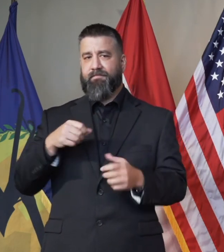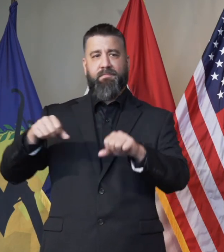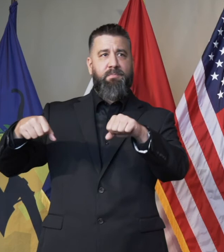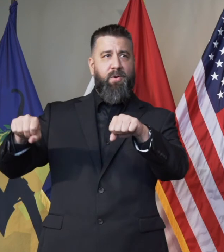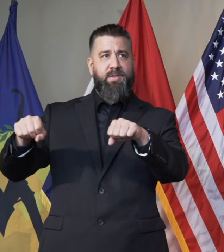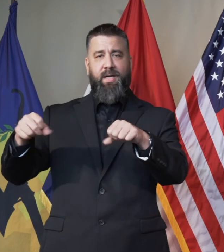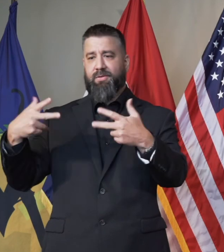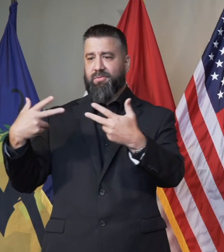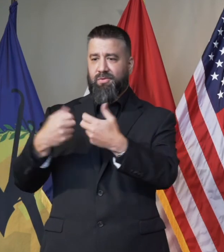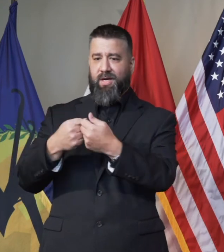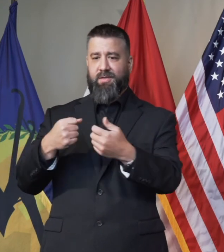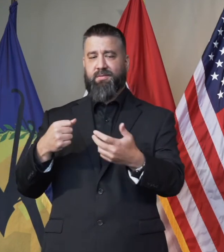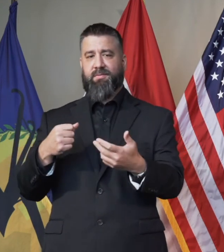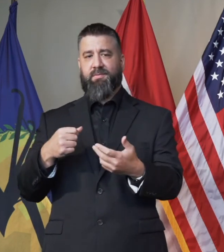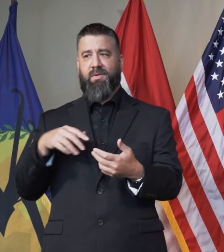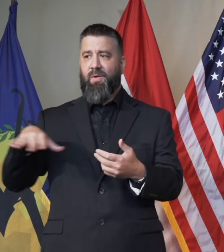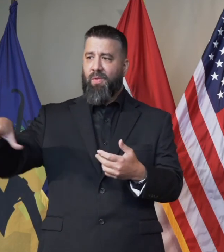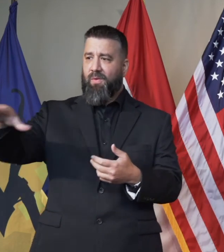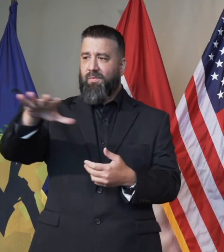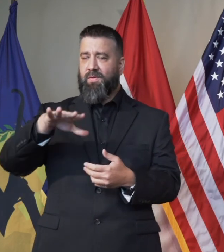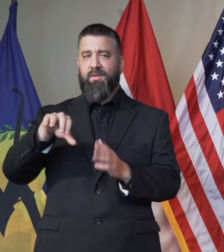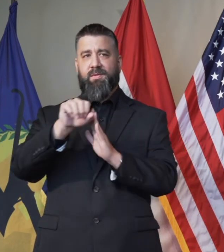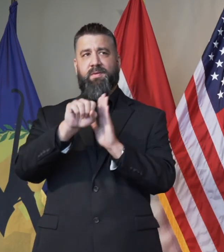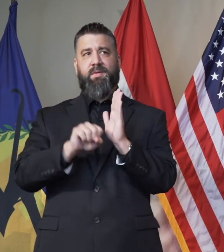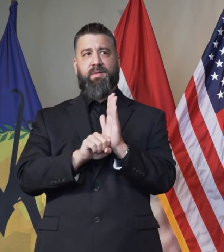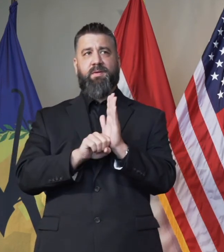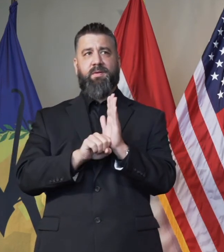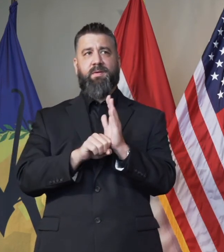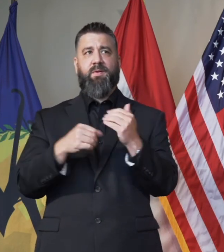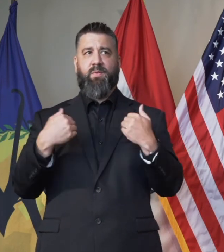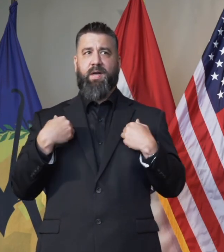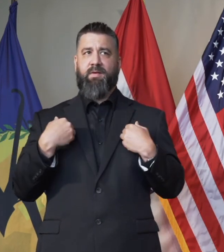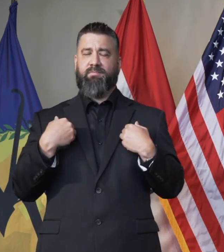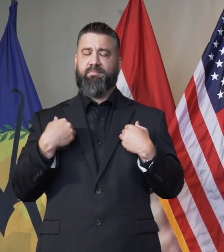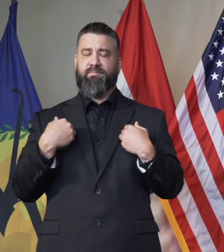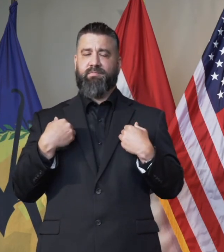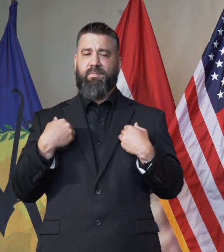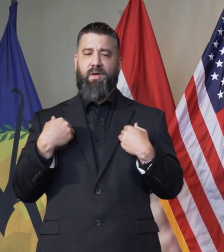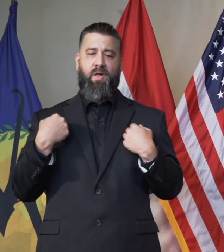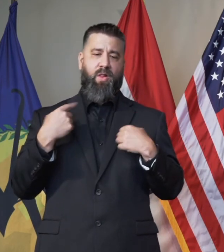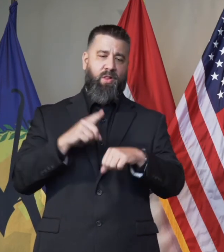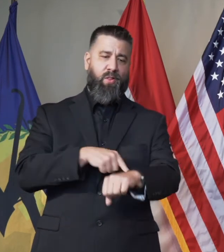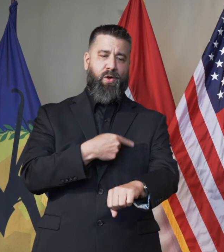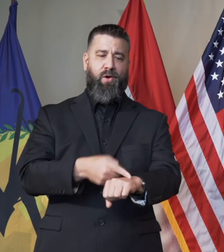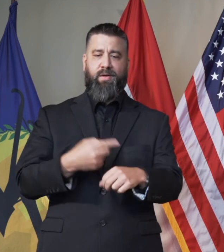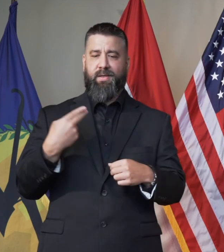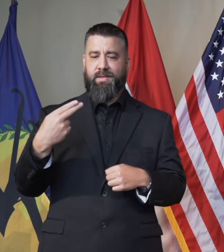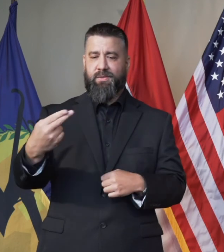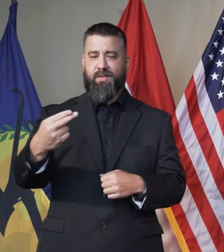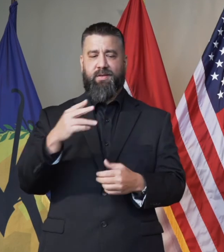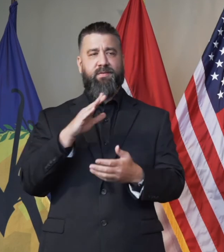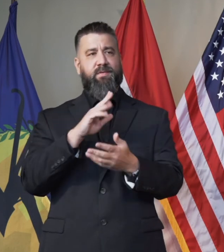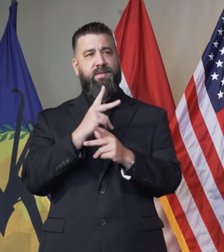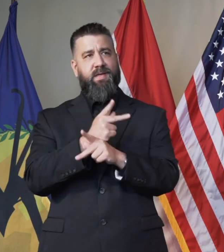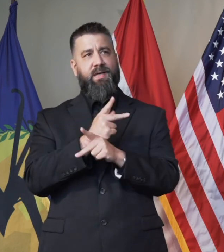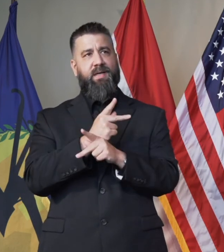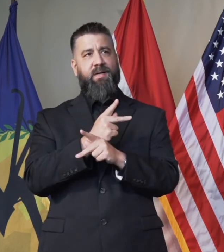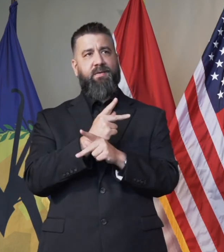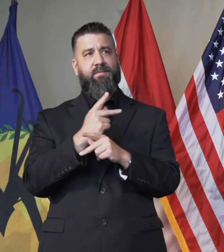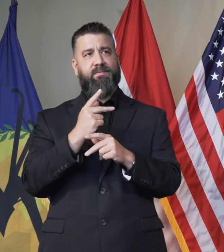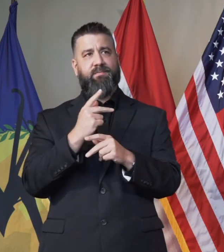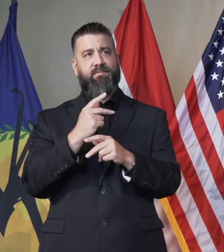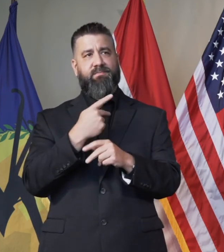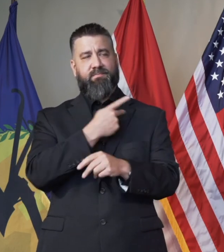vehicle accidents all over the state. So we have a long history of taking care of patients, referred patients with complicated medical